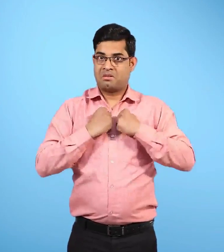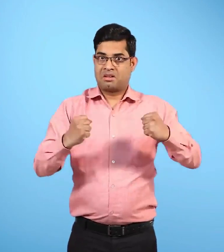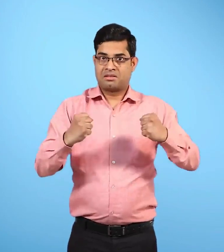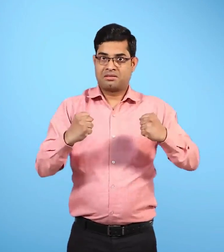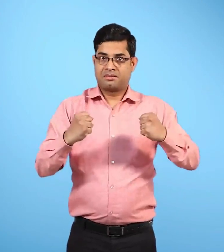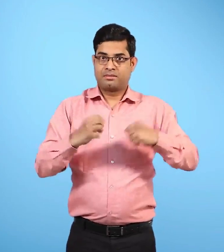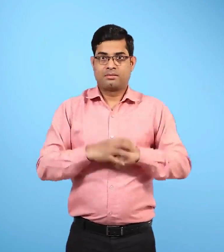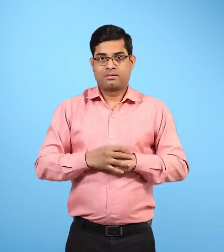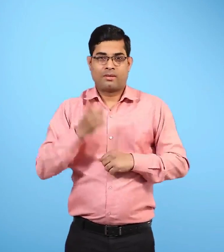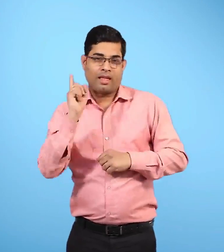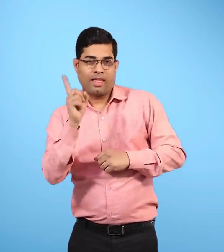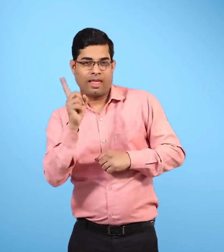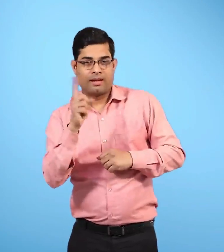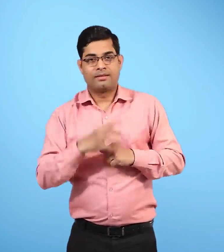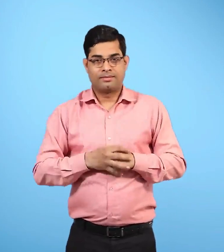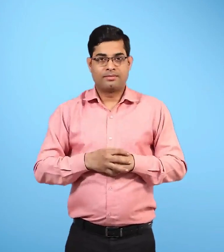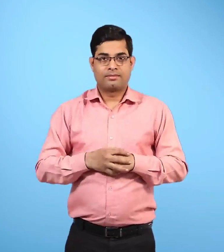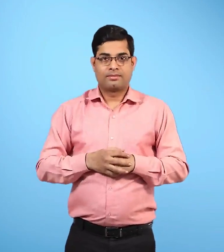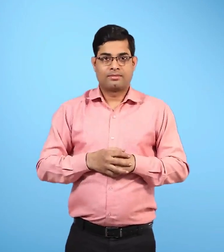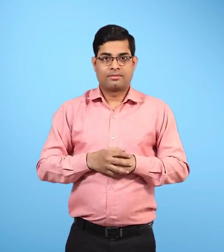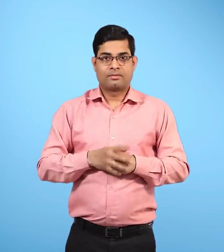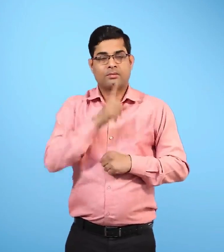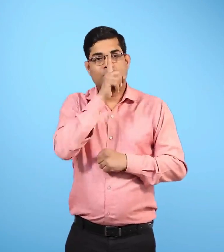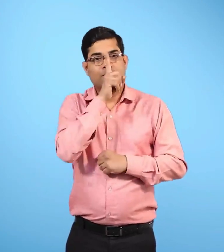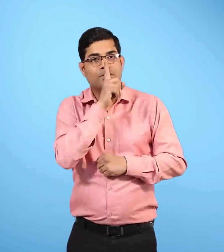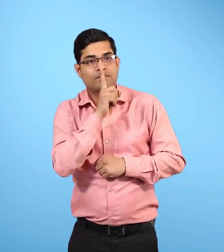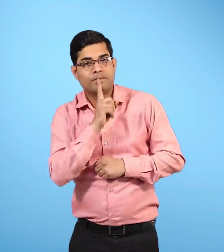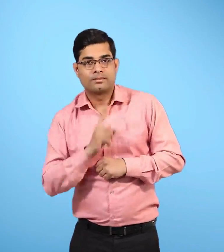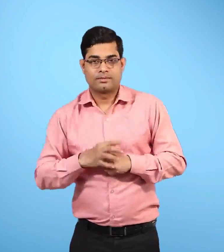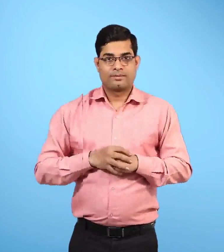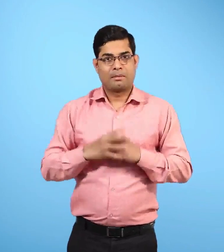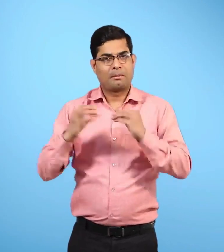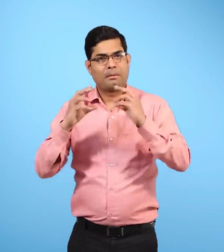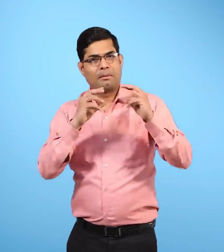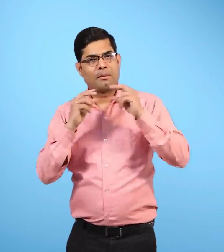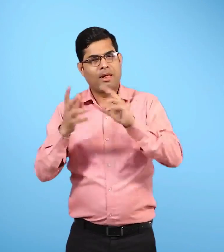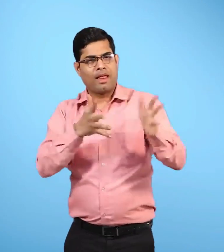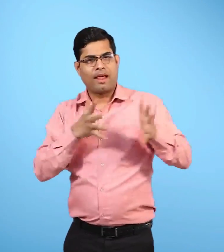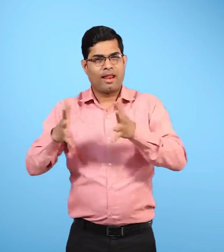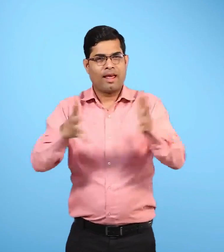Brave, naughty, quiet, talkative,